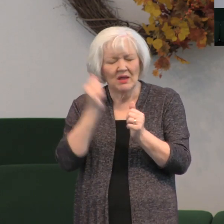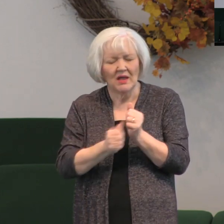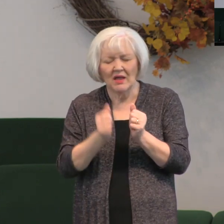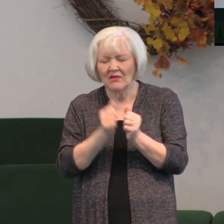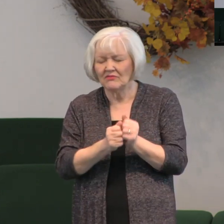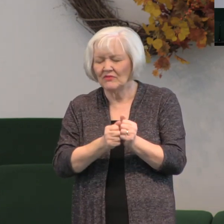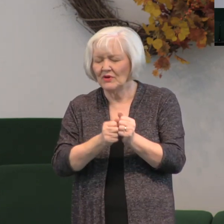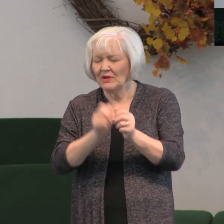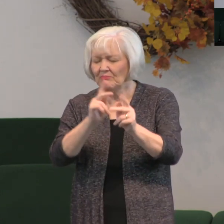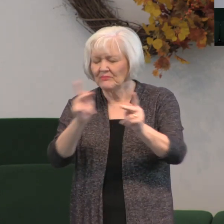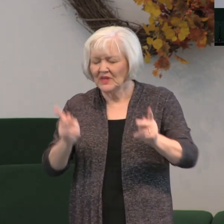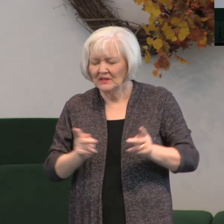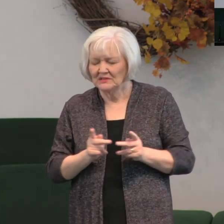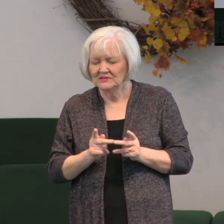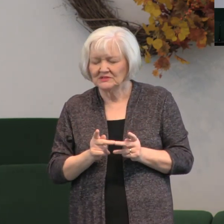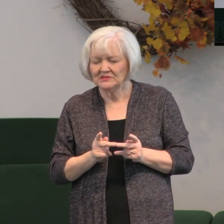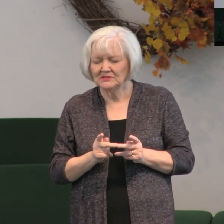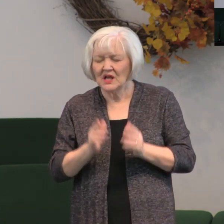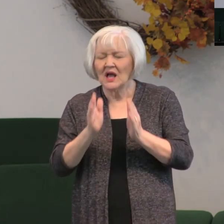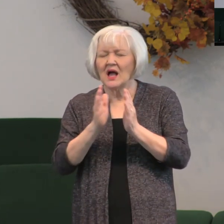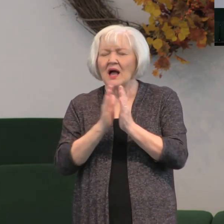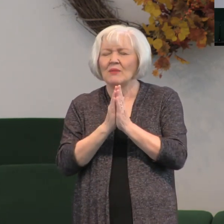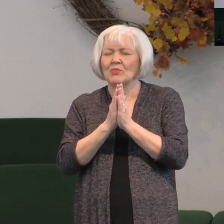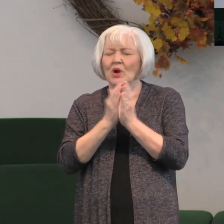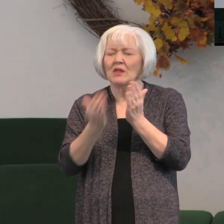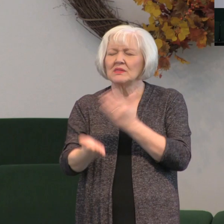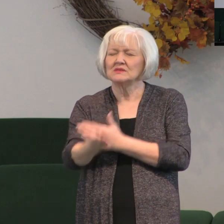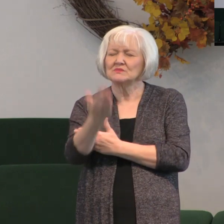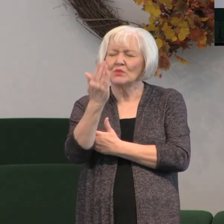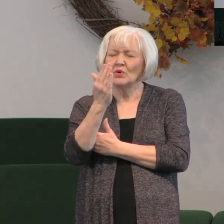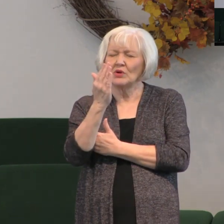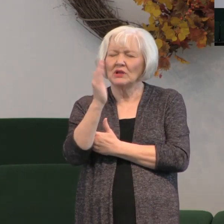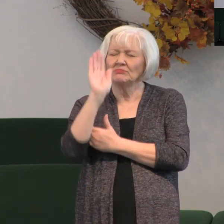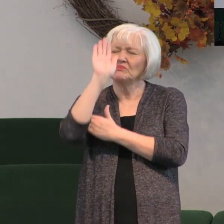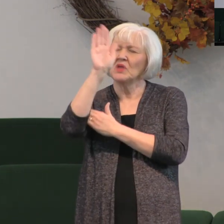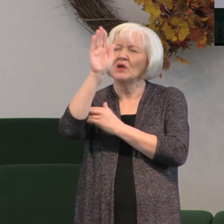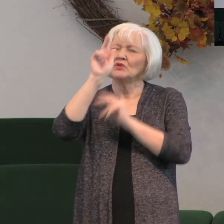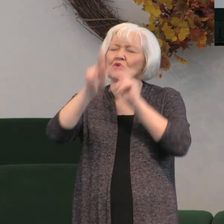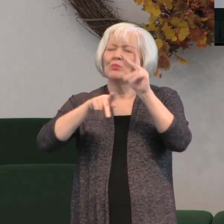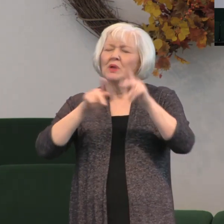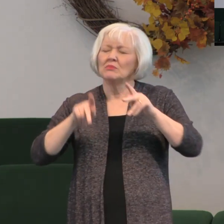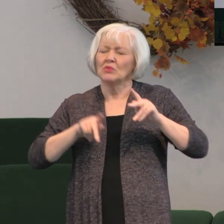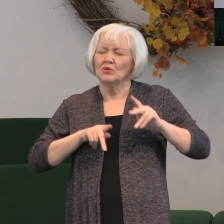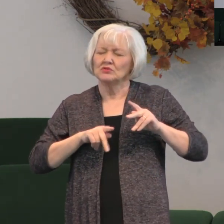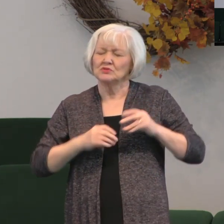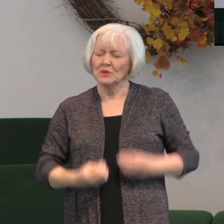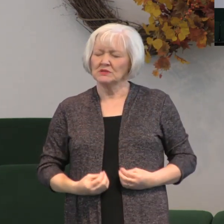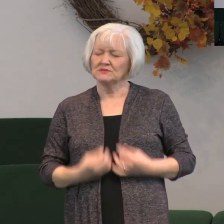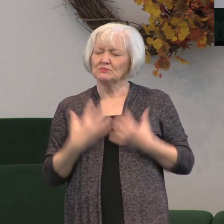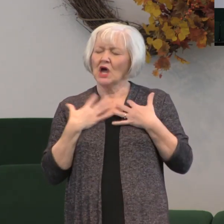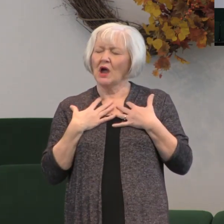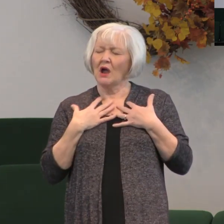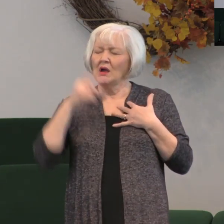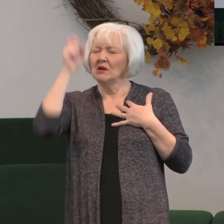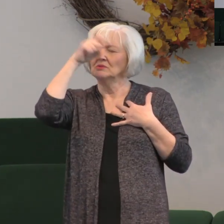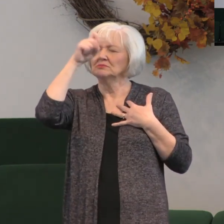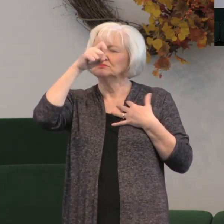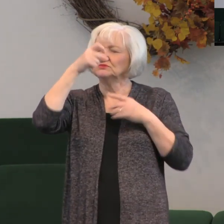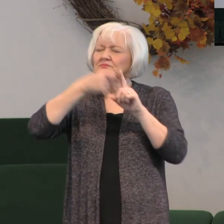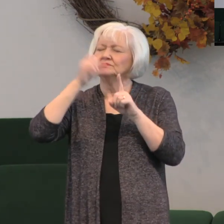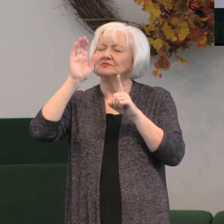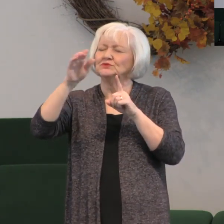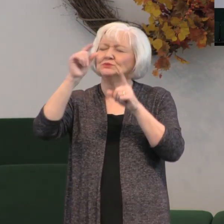God I pray that you would fill your people this morning with wisdom from your word that we would